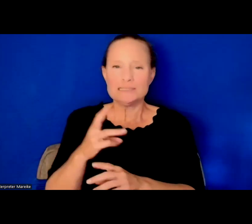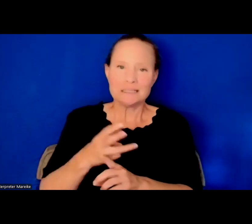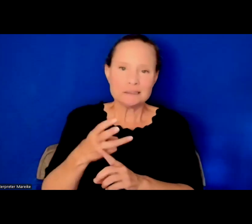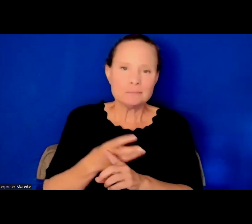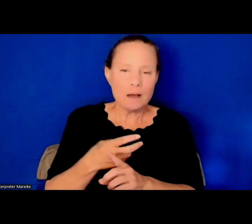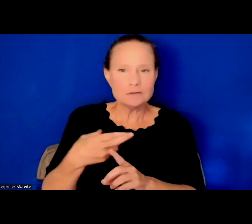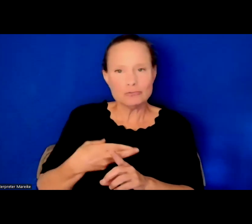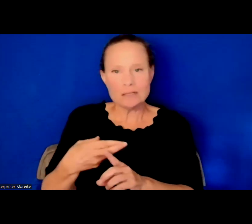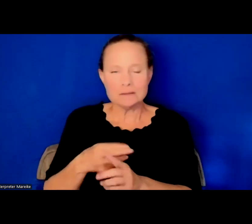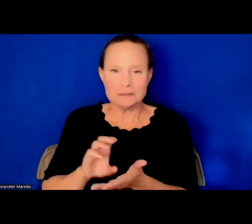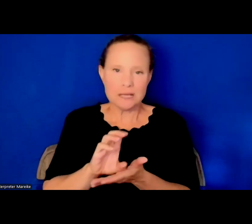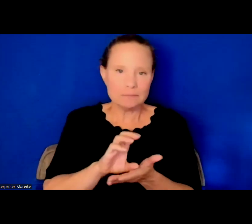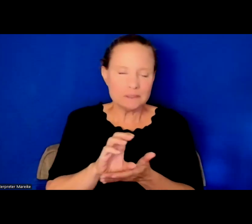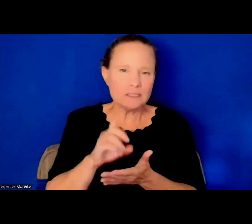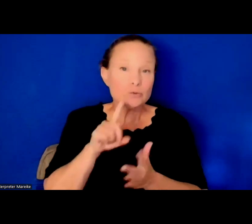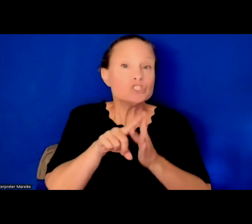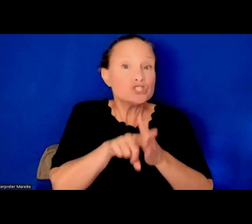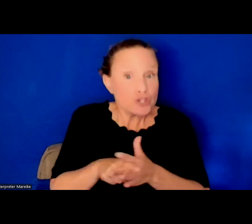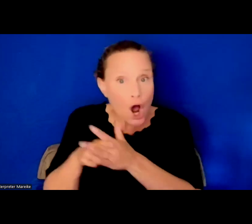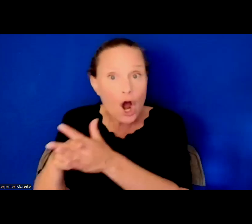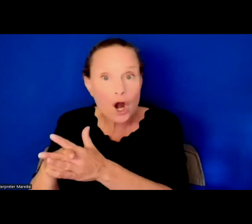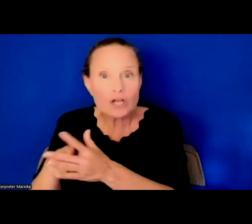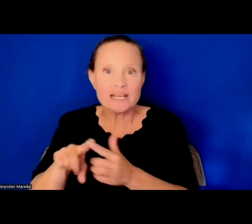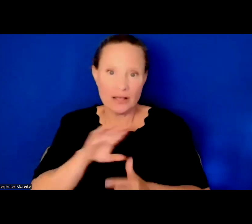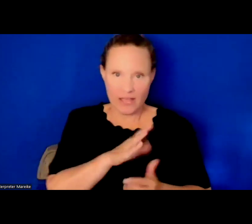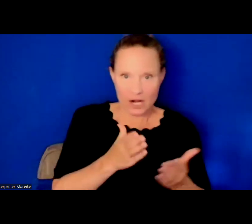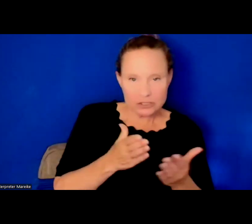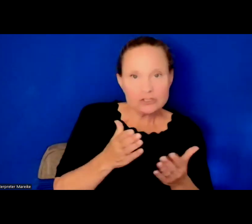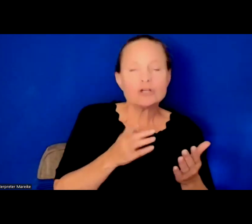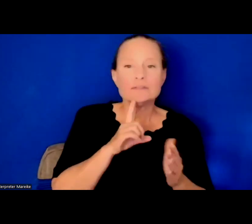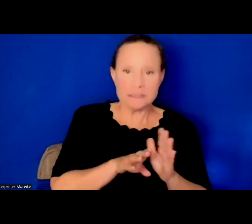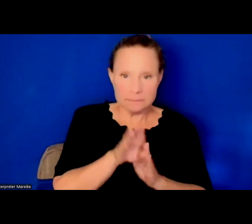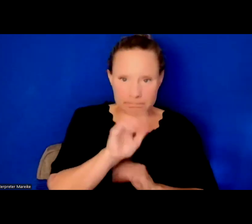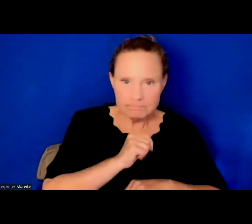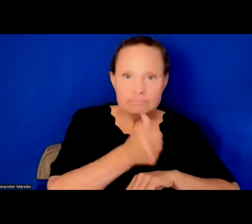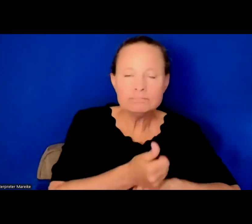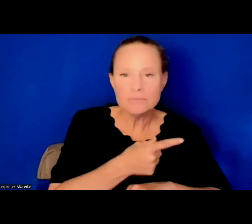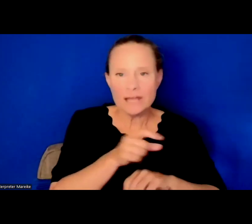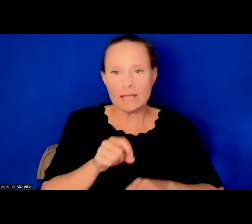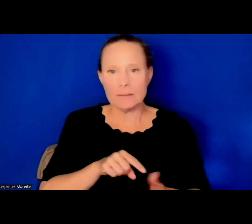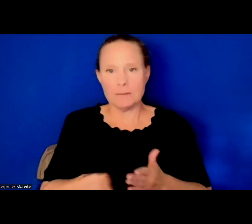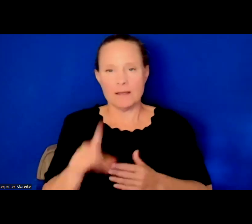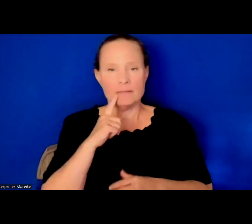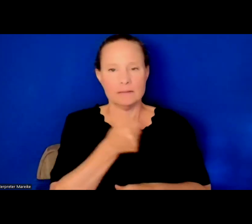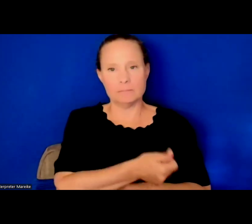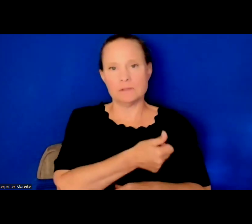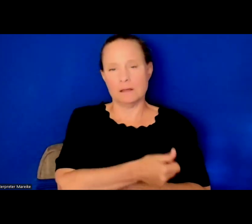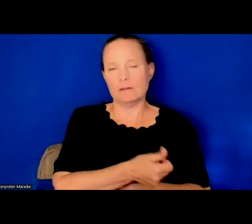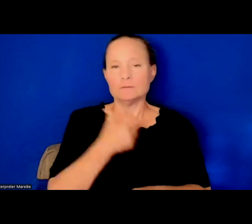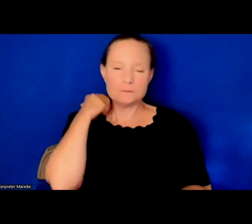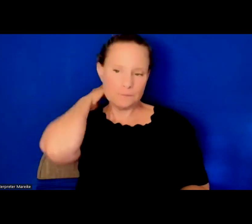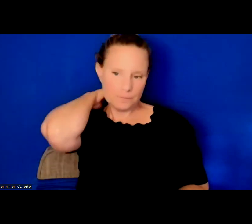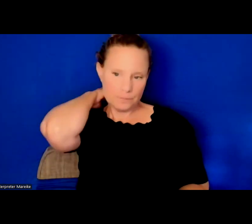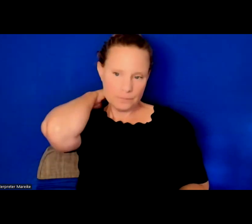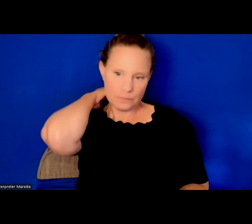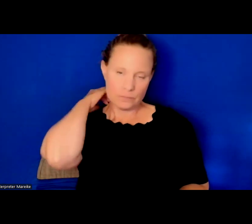subsidy to get them started until they're able to pay their own rental subsidy. But this is